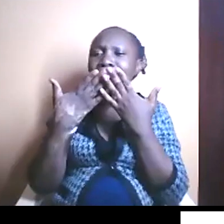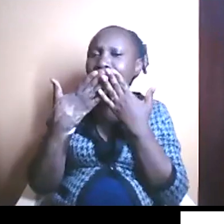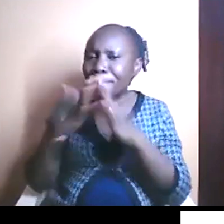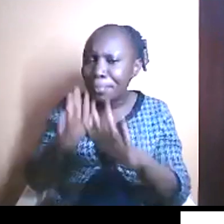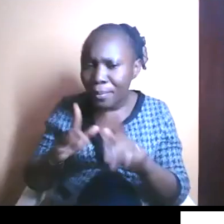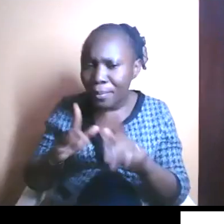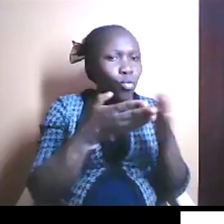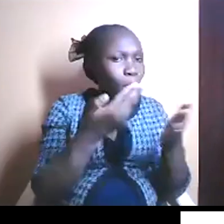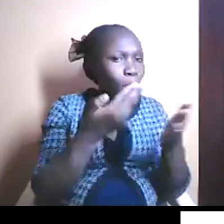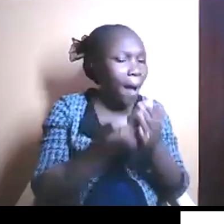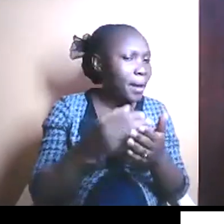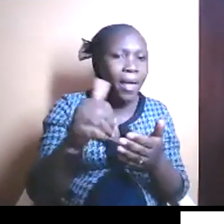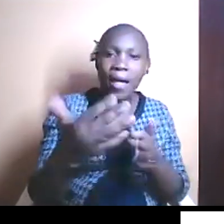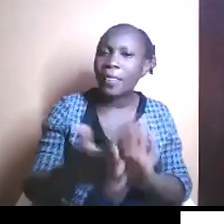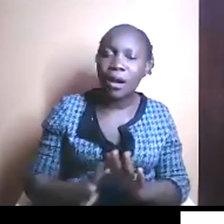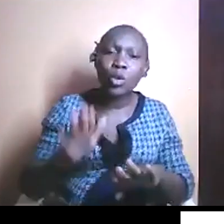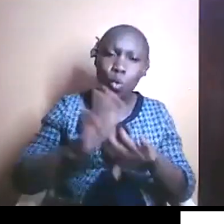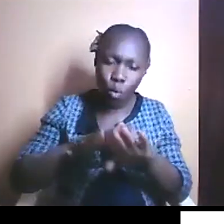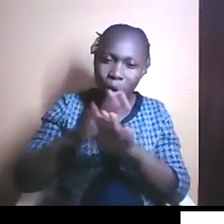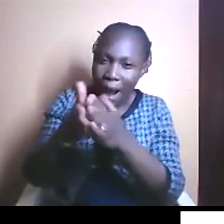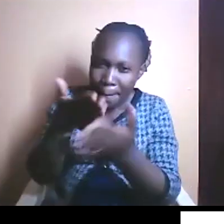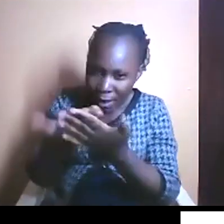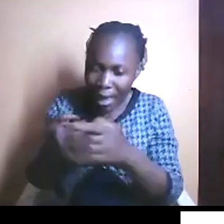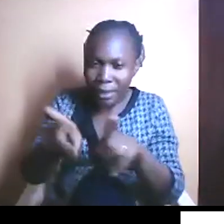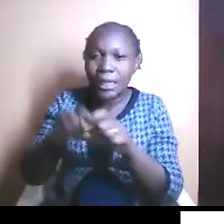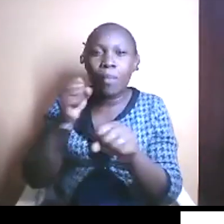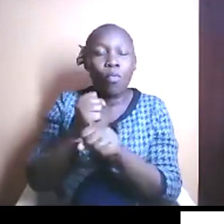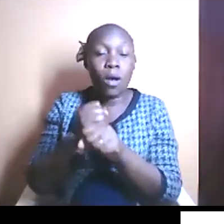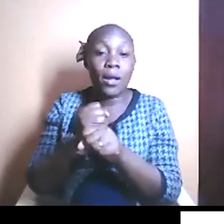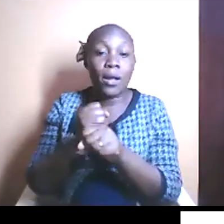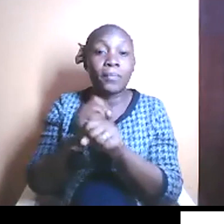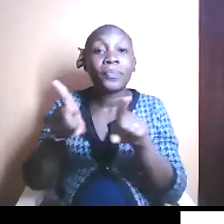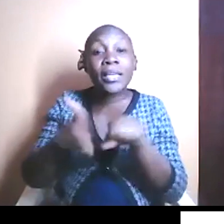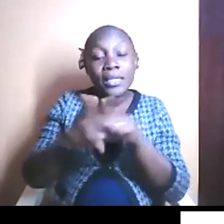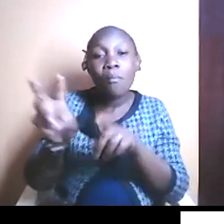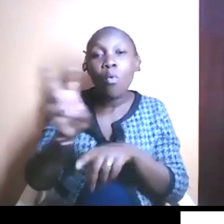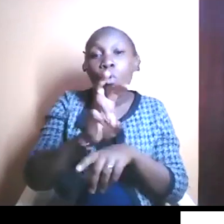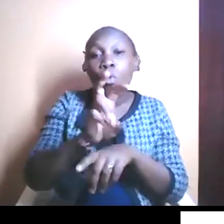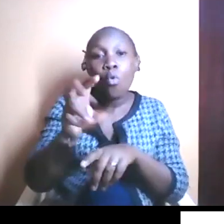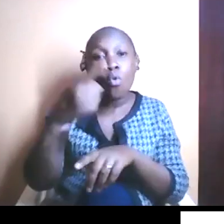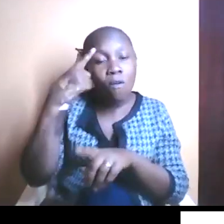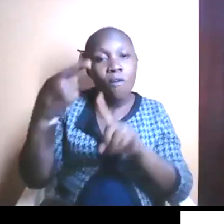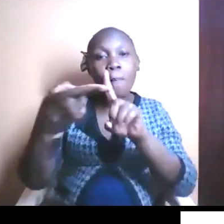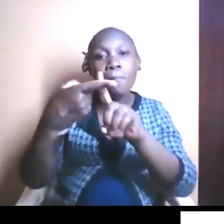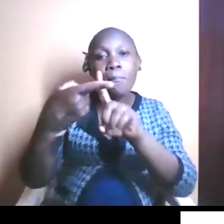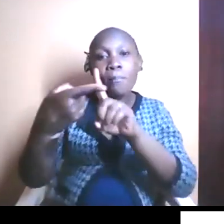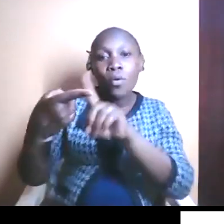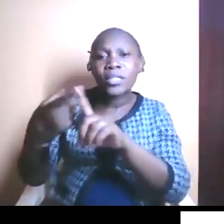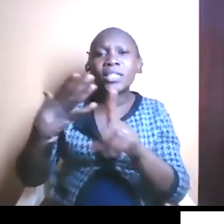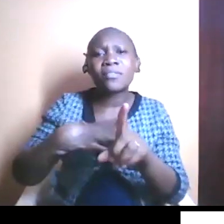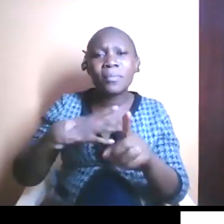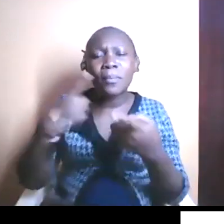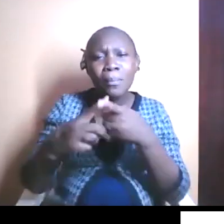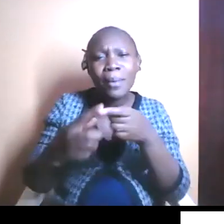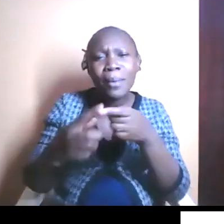ensure a smooth transition. So you need to find people around you who are positive. If all you have is toxicity, then you will